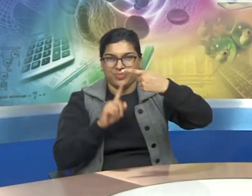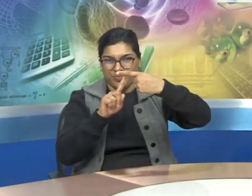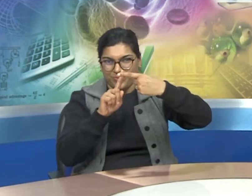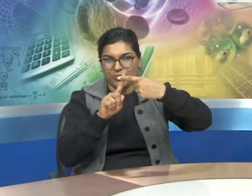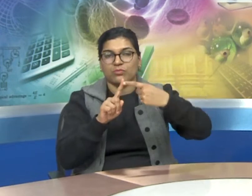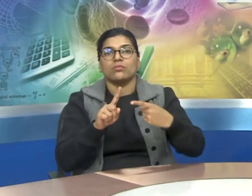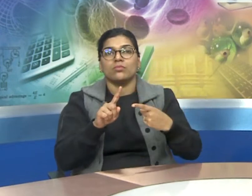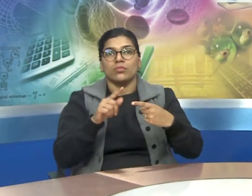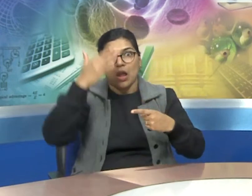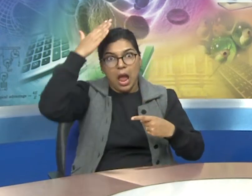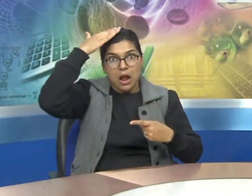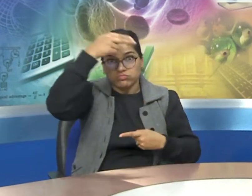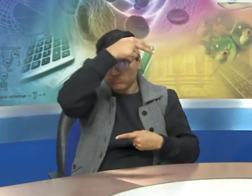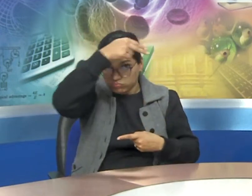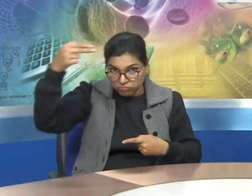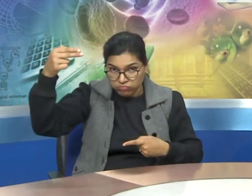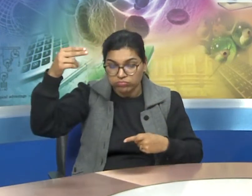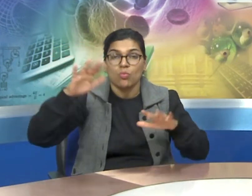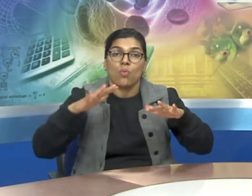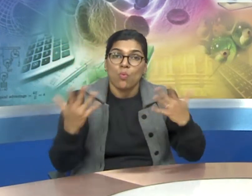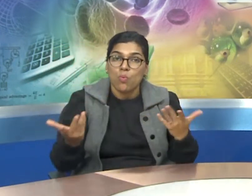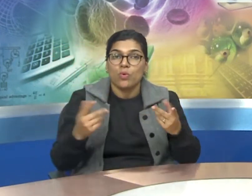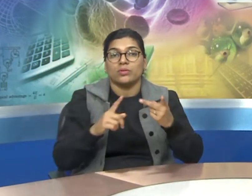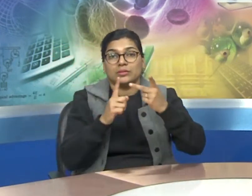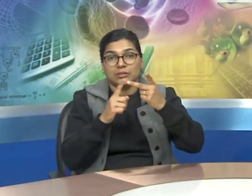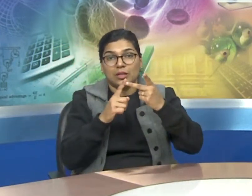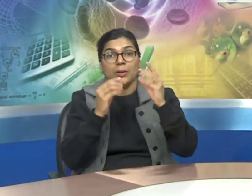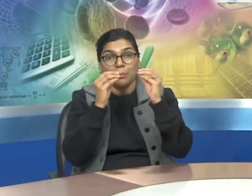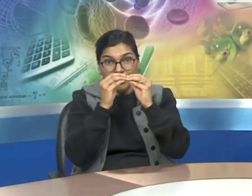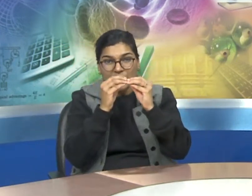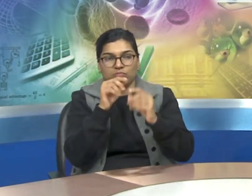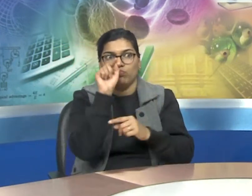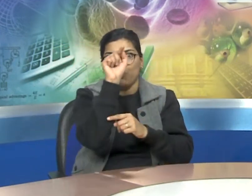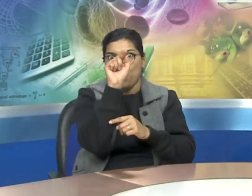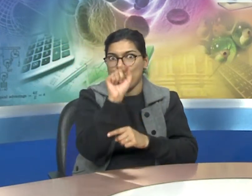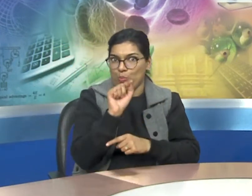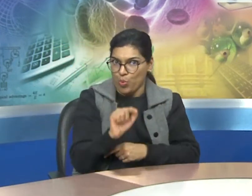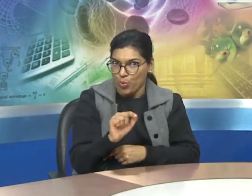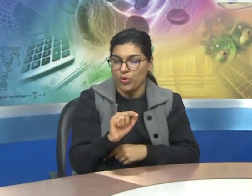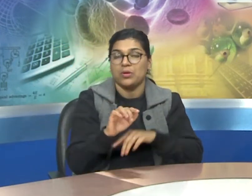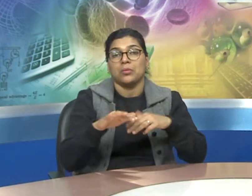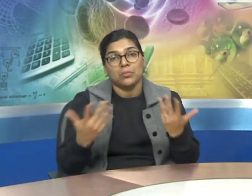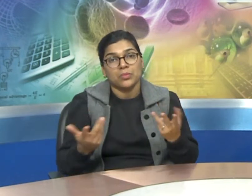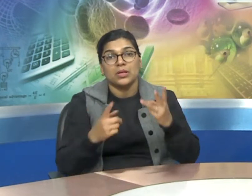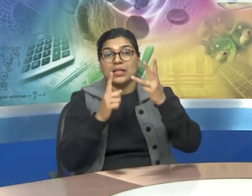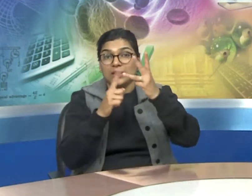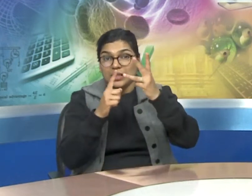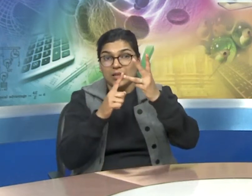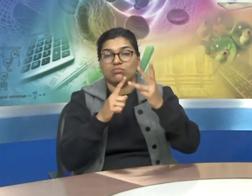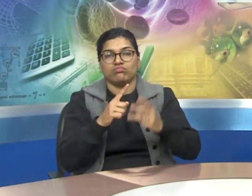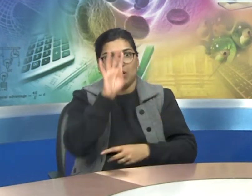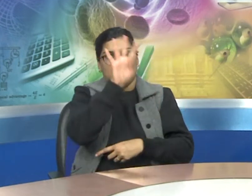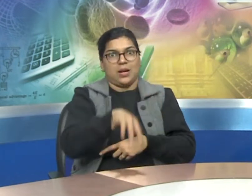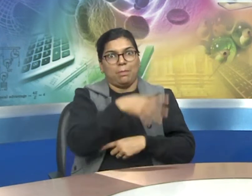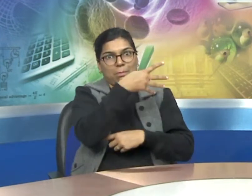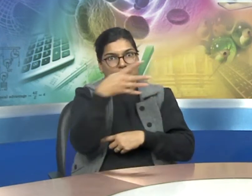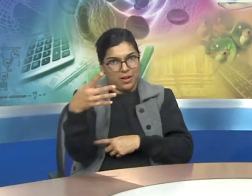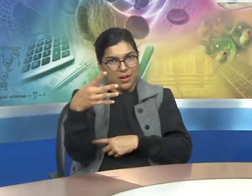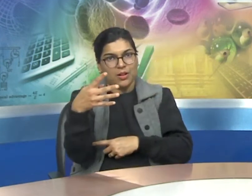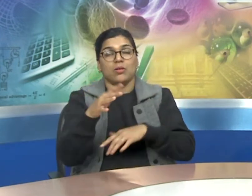one is correct. Option A, title slide. Option B, bullet slide.